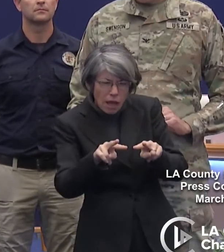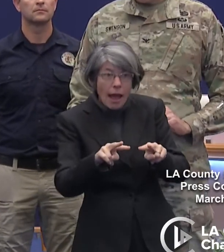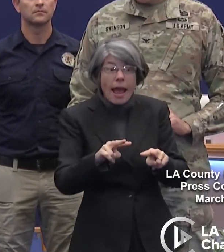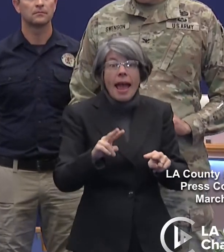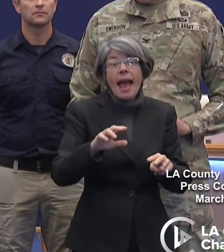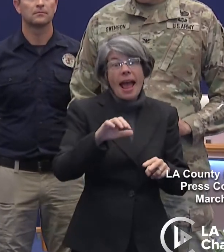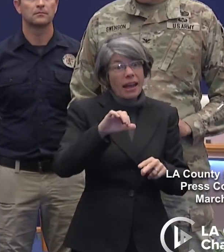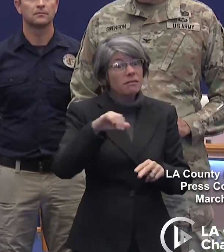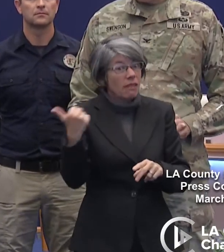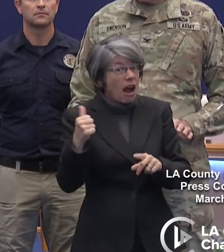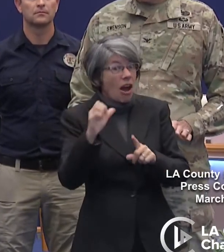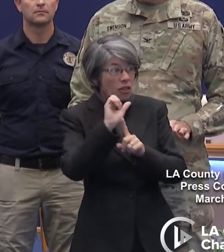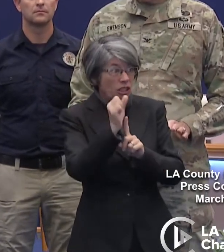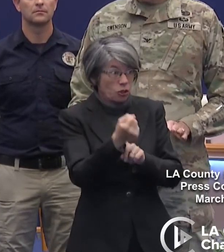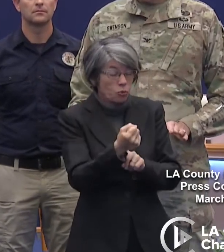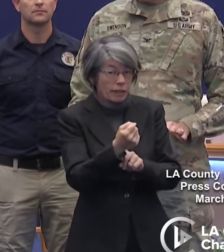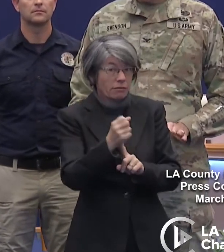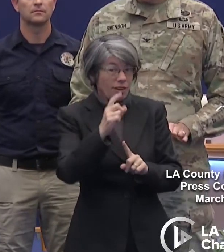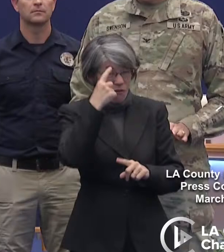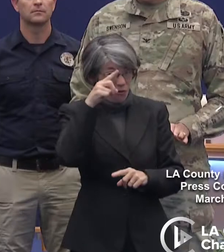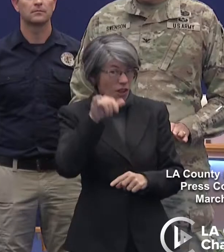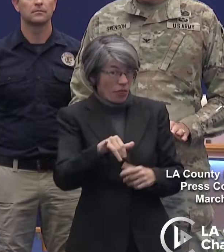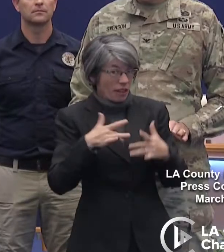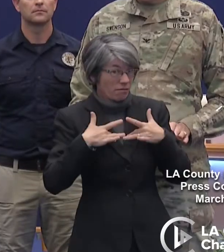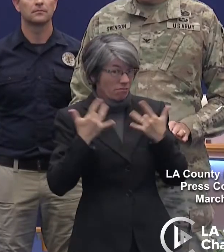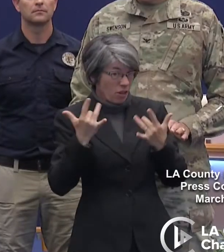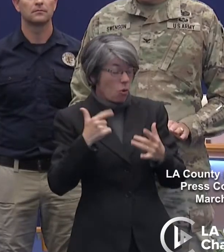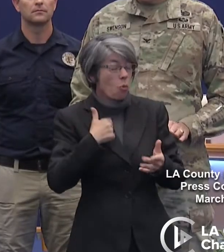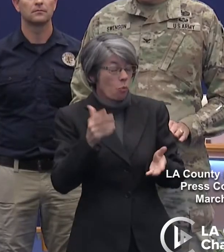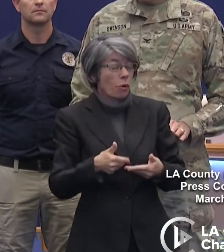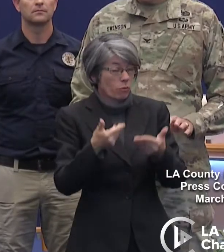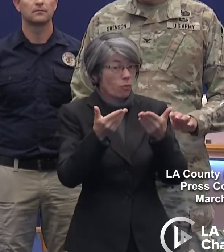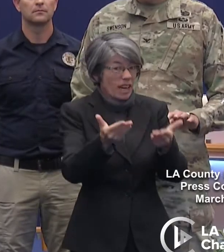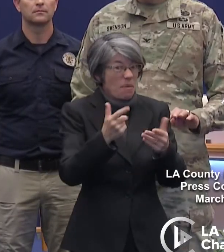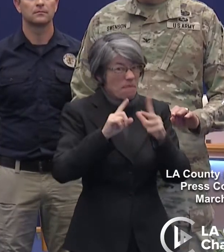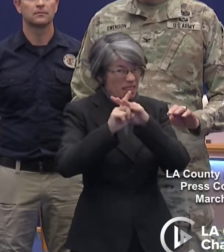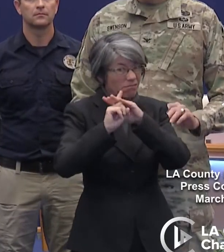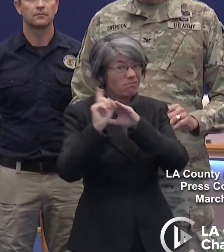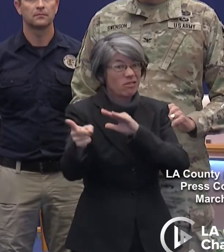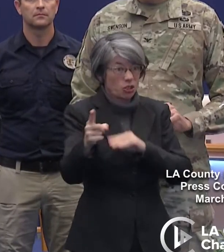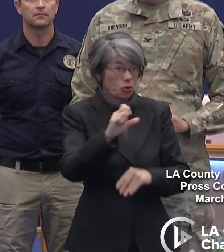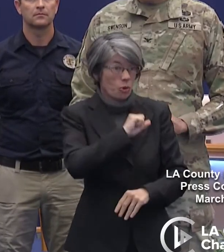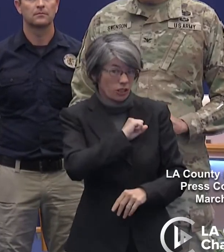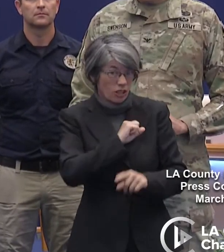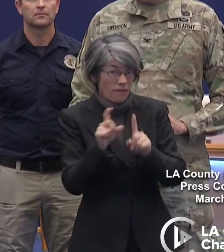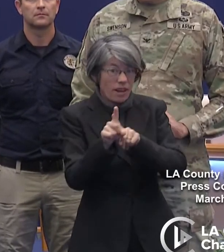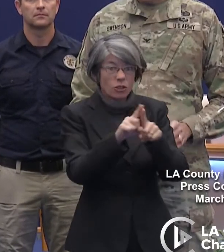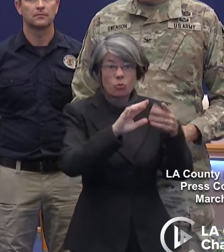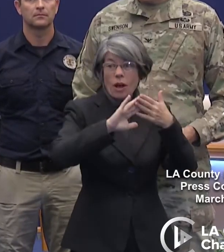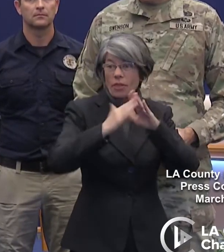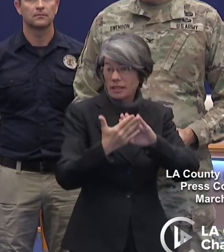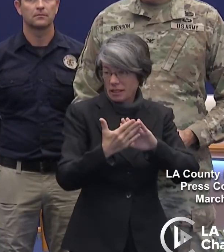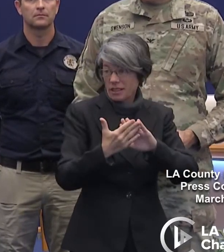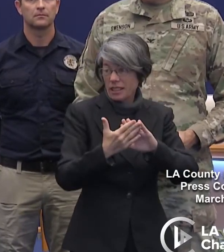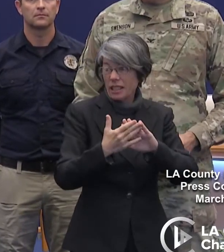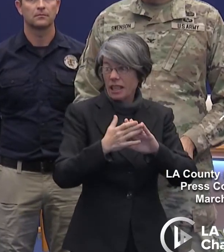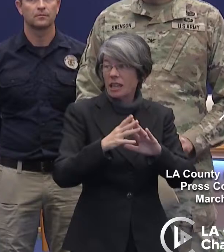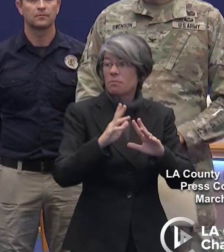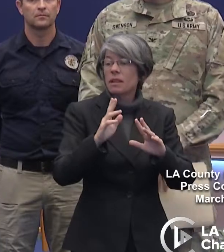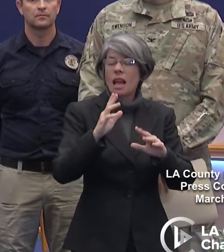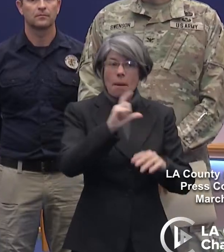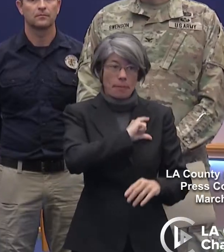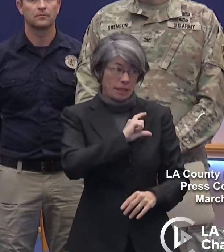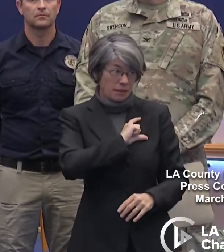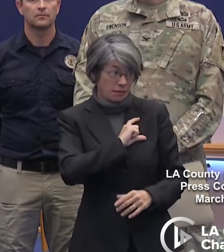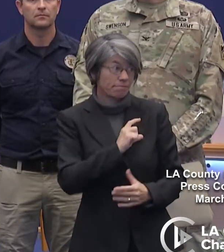some situations, and this is the situation for this event, we've recommended evacuation to our sheriff as well as to city public